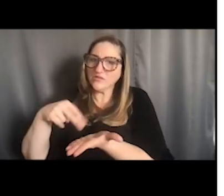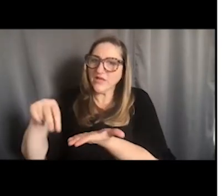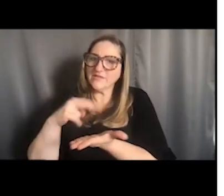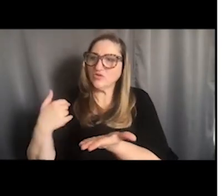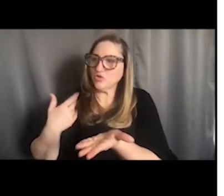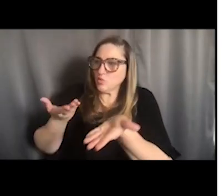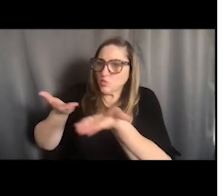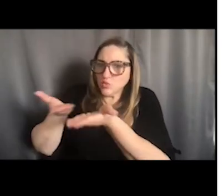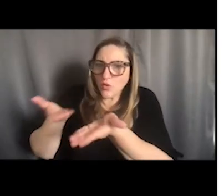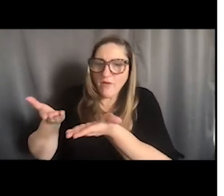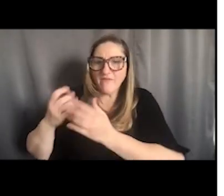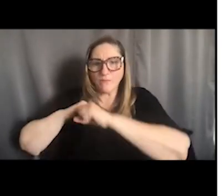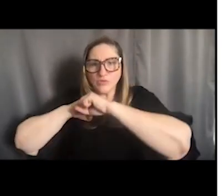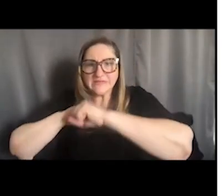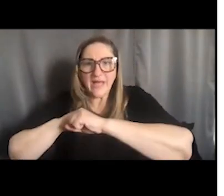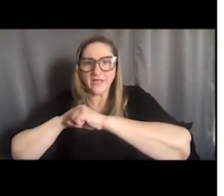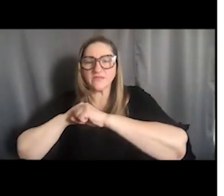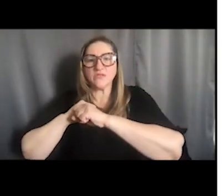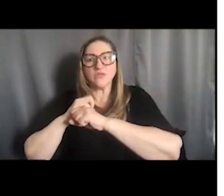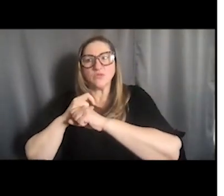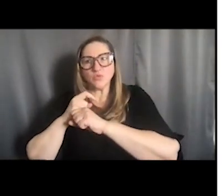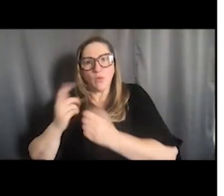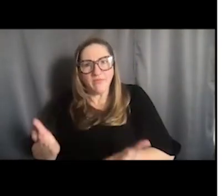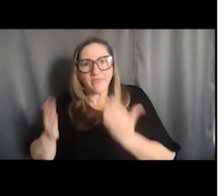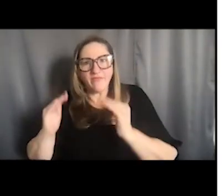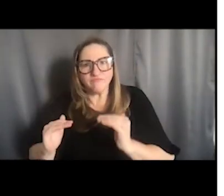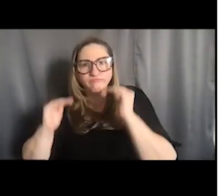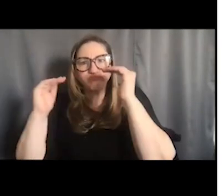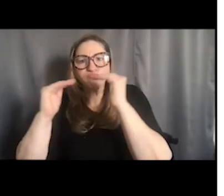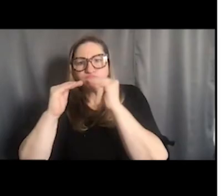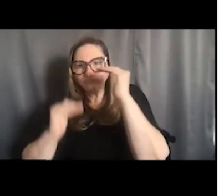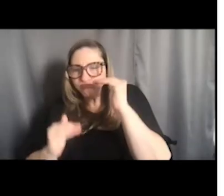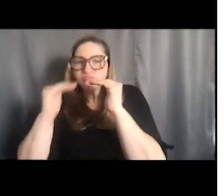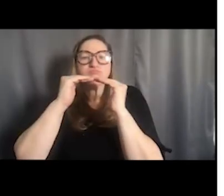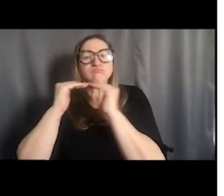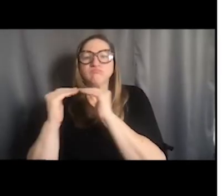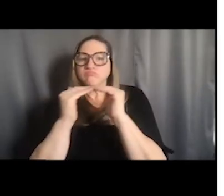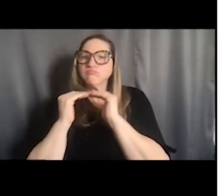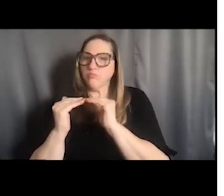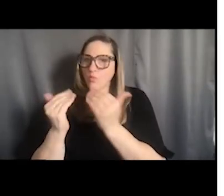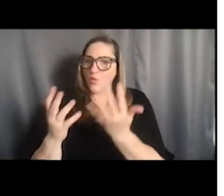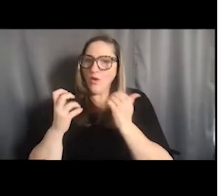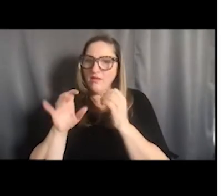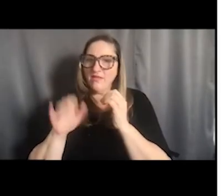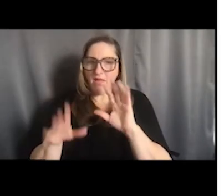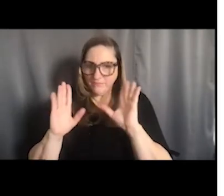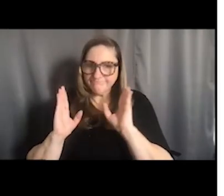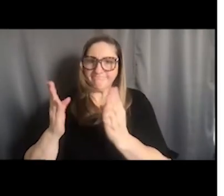beyond just our industry. So as we spend the next hour exploring how to move forward as a community, we can return to this